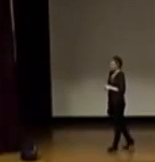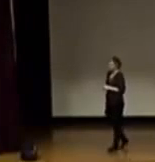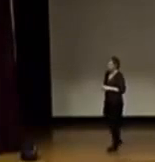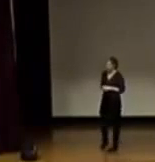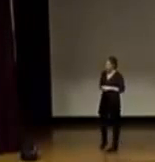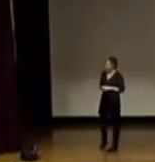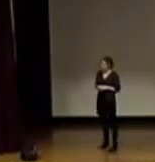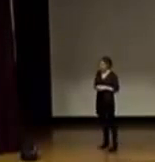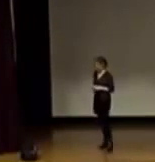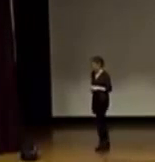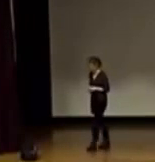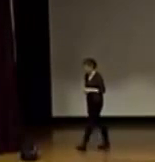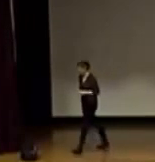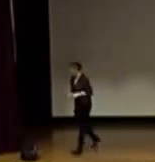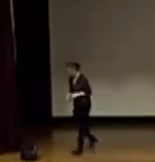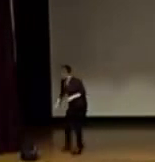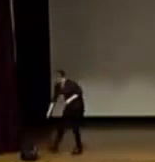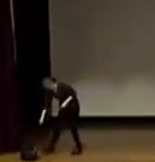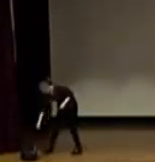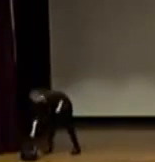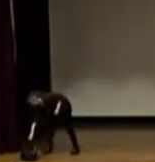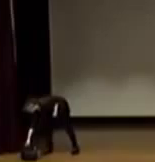Whew, thank you. Thank you, thank you.